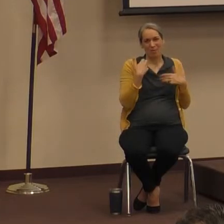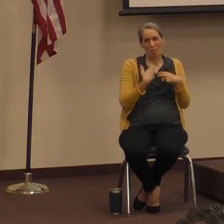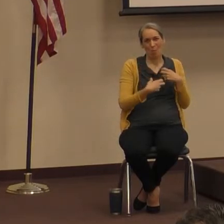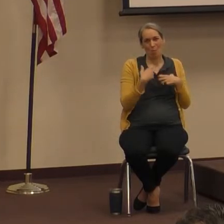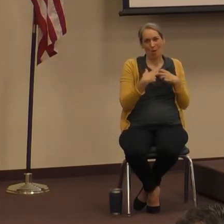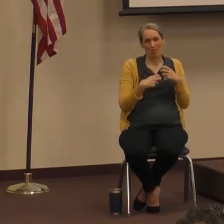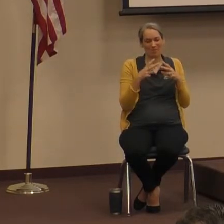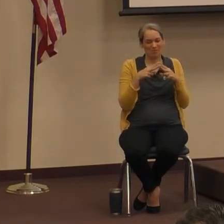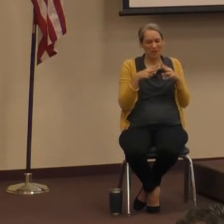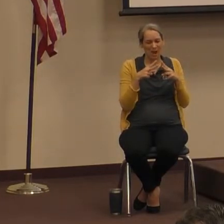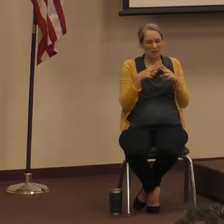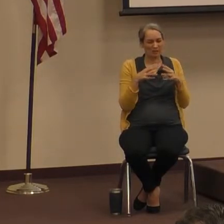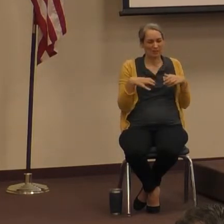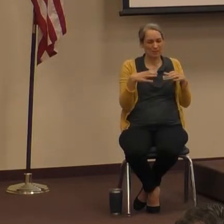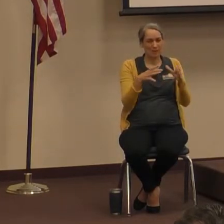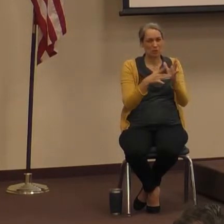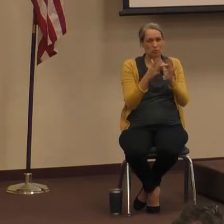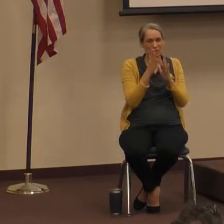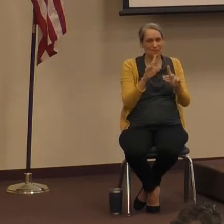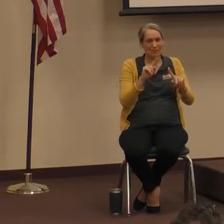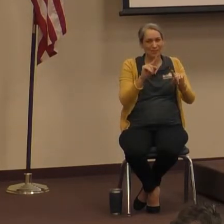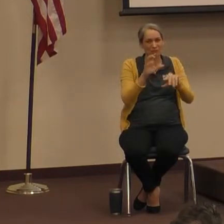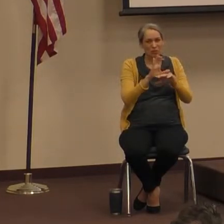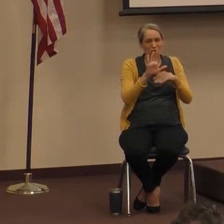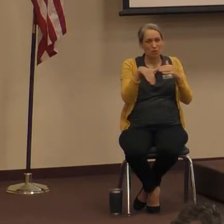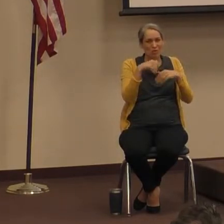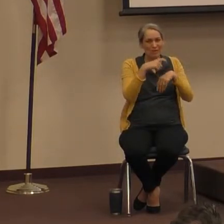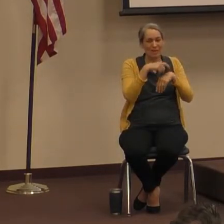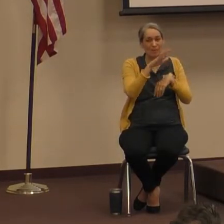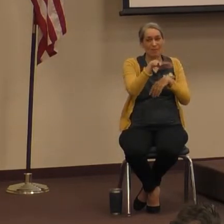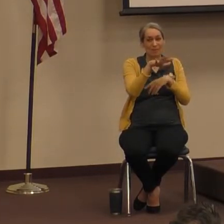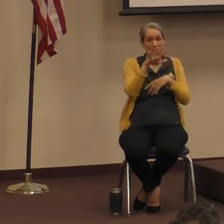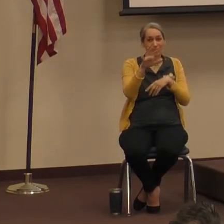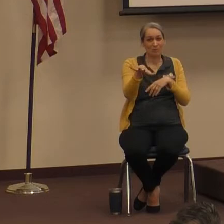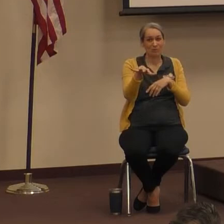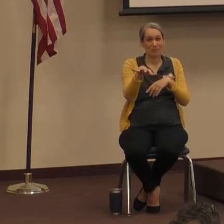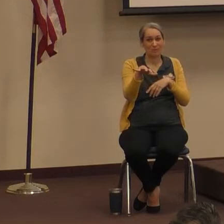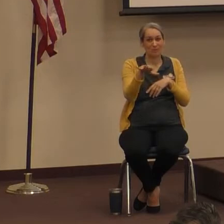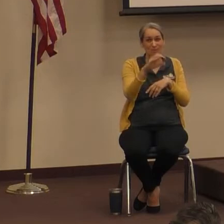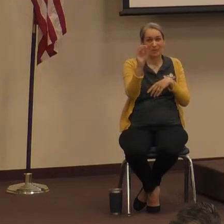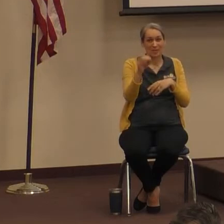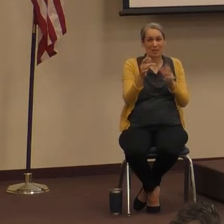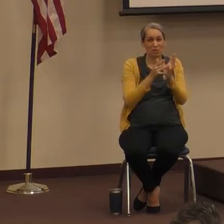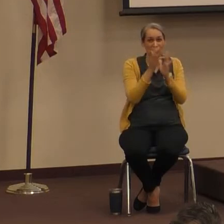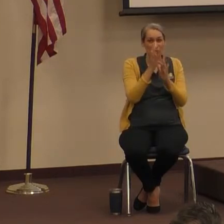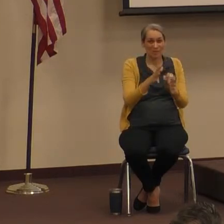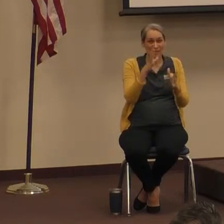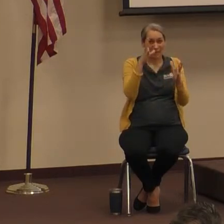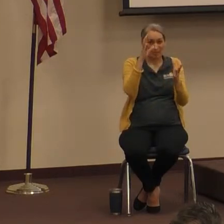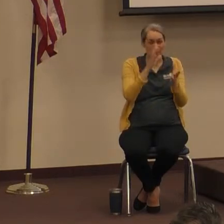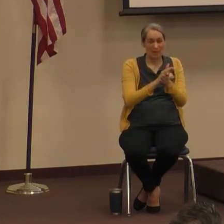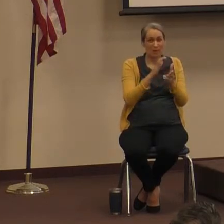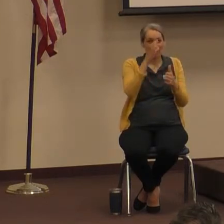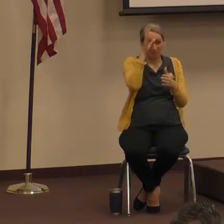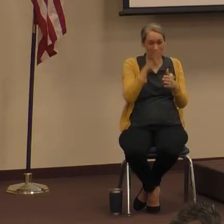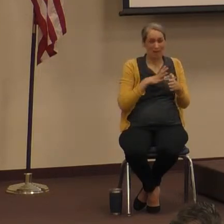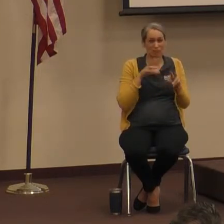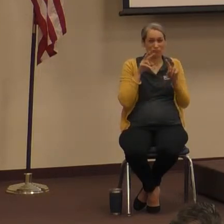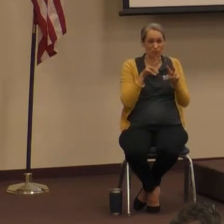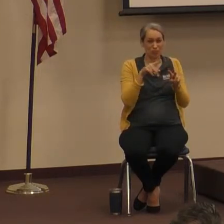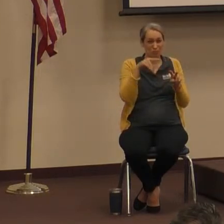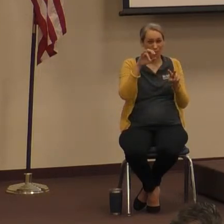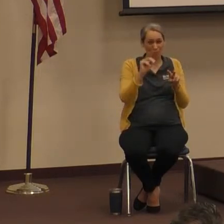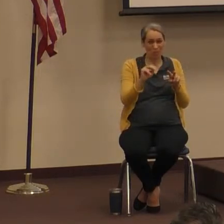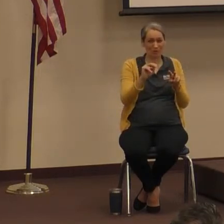time. Same study found that 55% of Christian married men admit to viewing pornography at least once a month, so we're over half there.